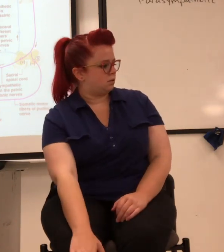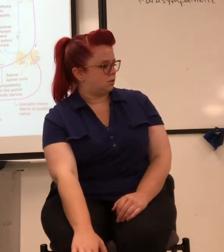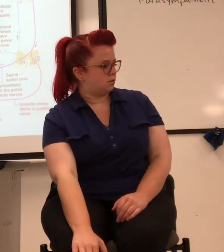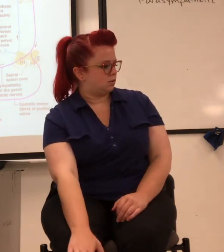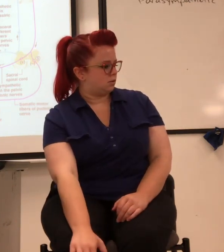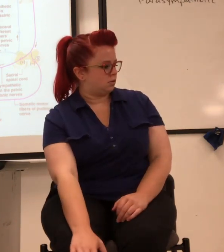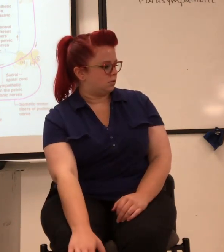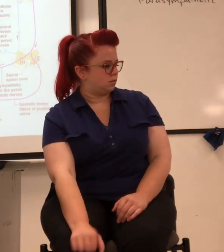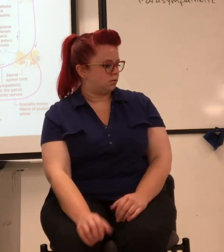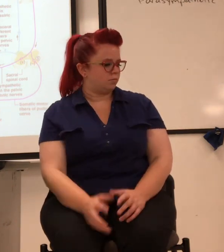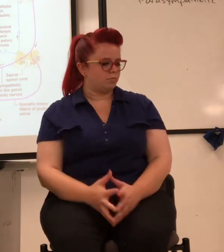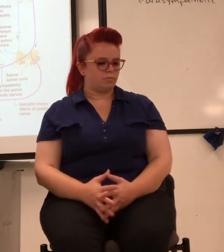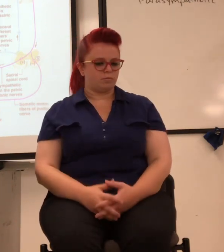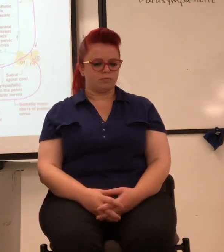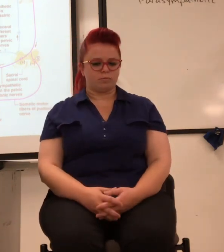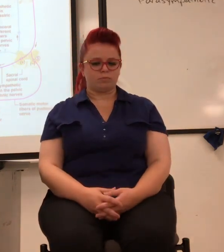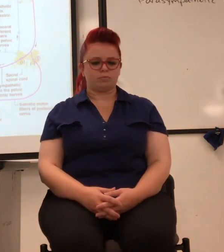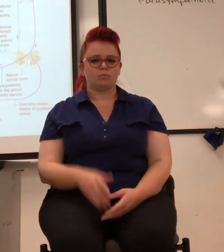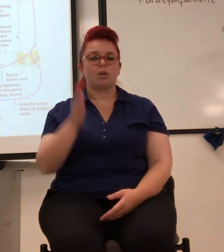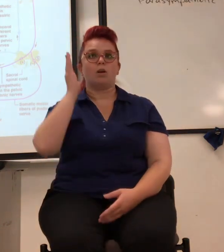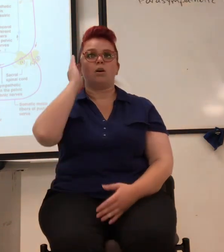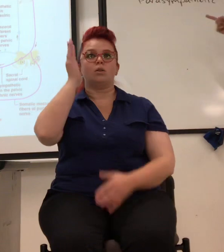Voiding reflexes.